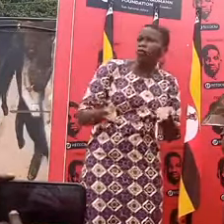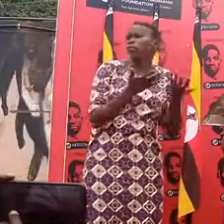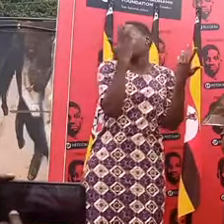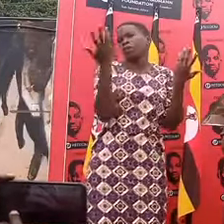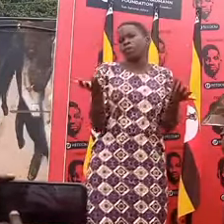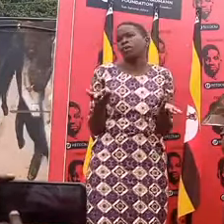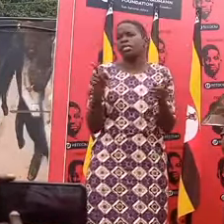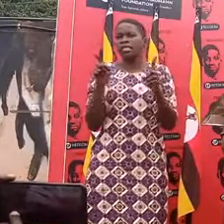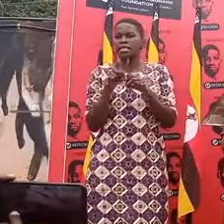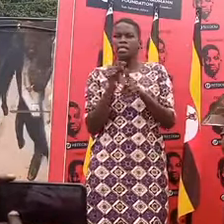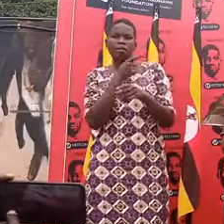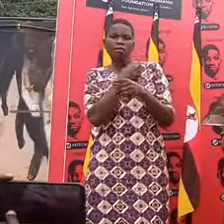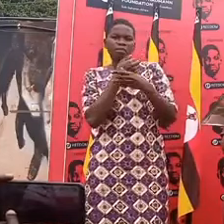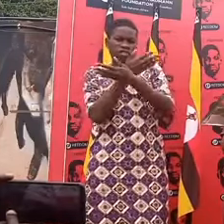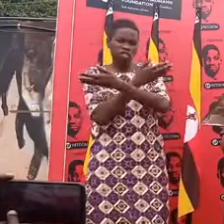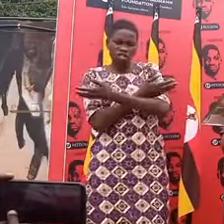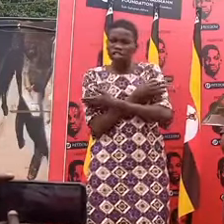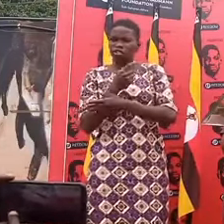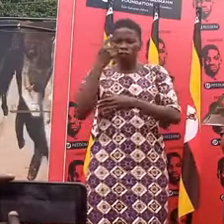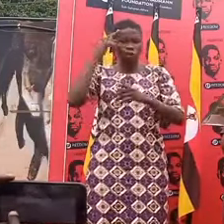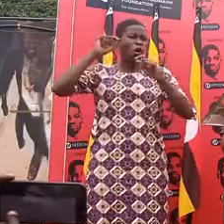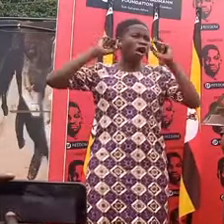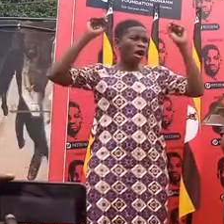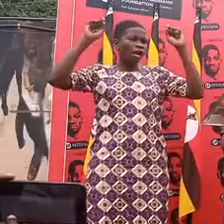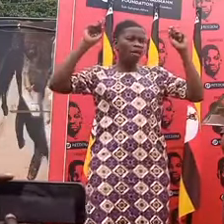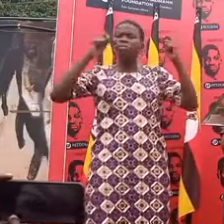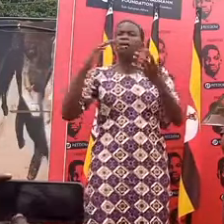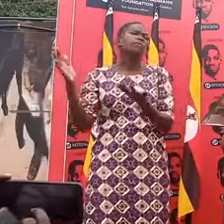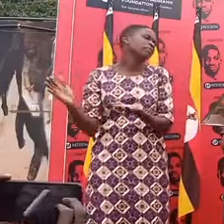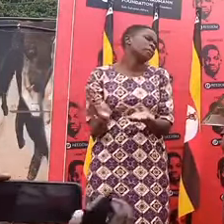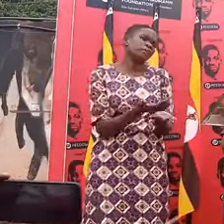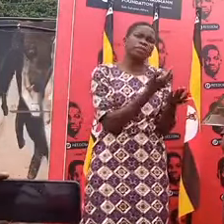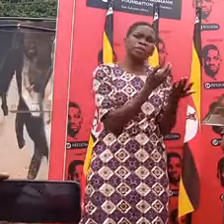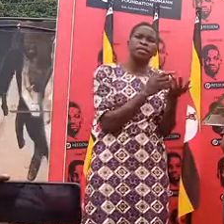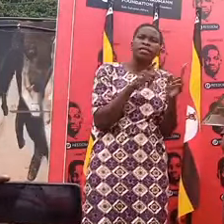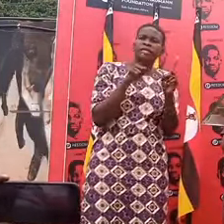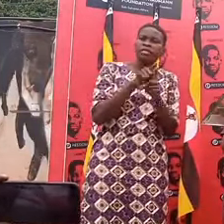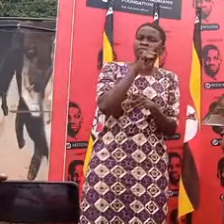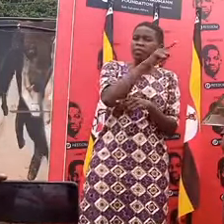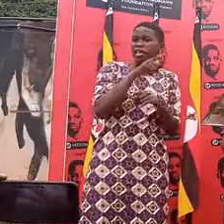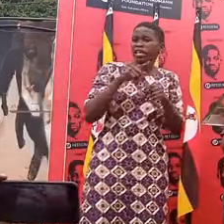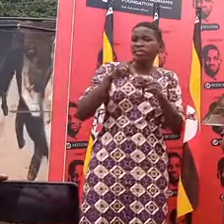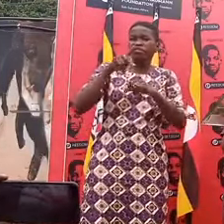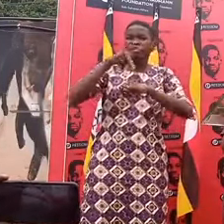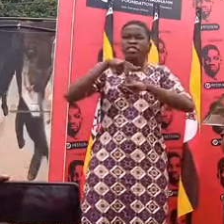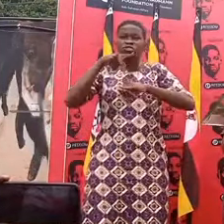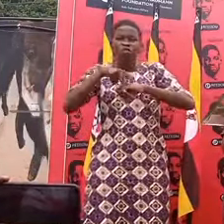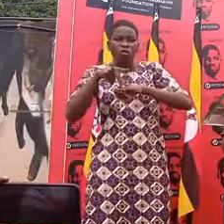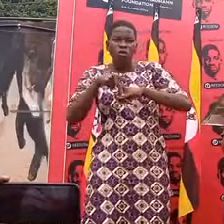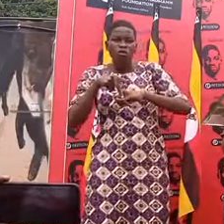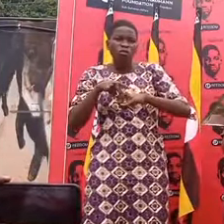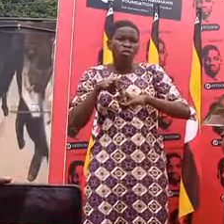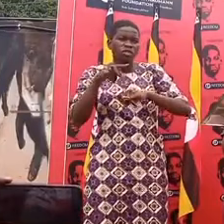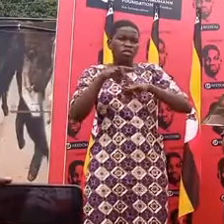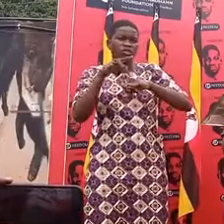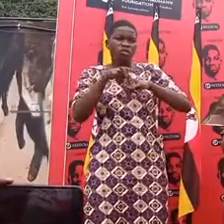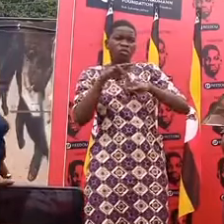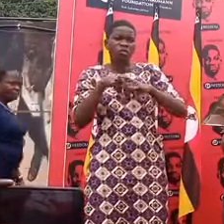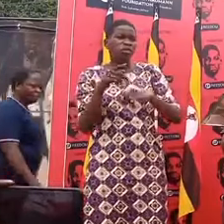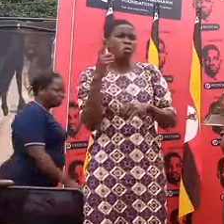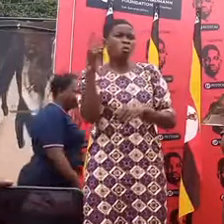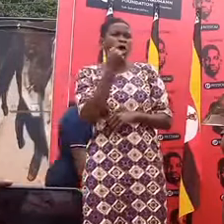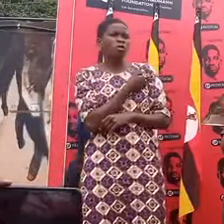had agents and things like that. In Chisoro, we have a case of one of the contestants from Chisoro municipality, a